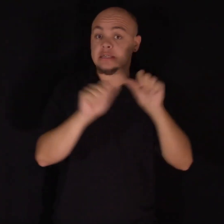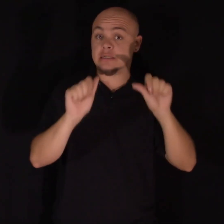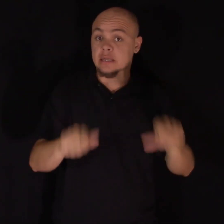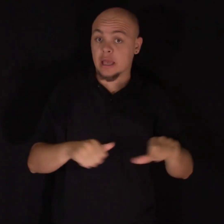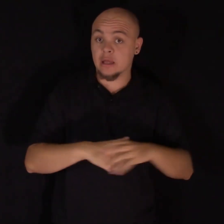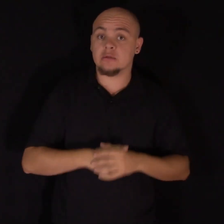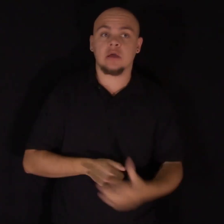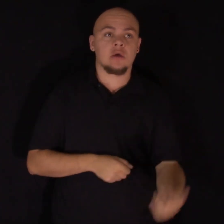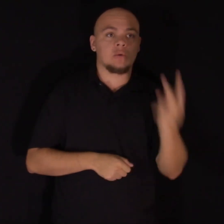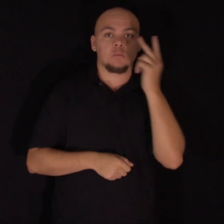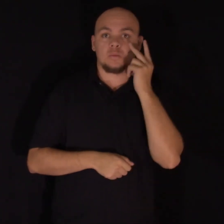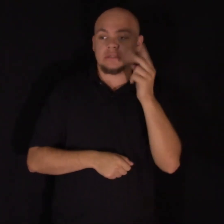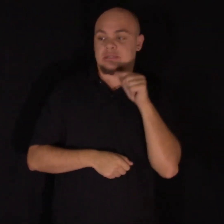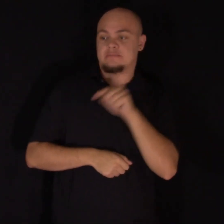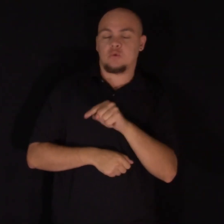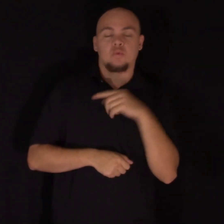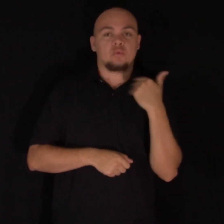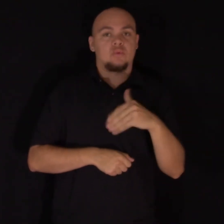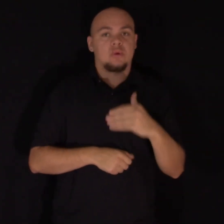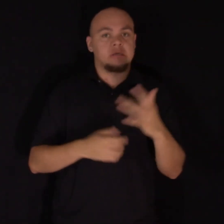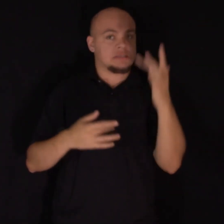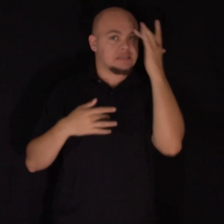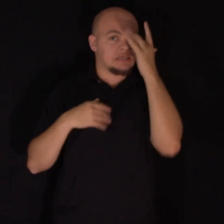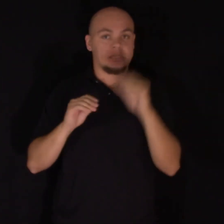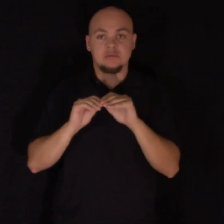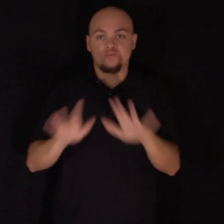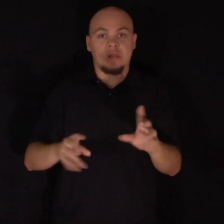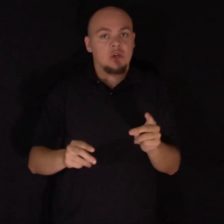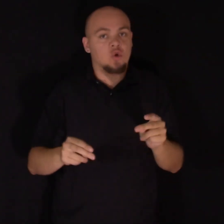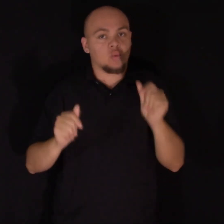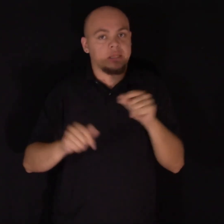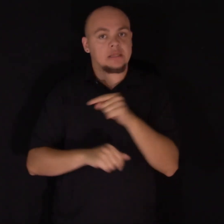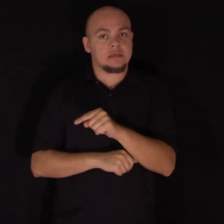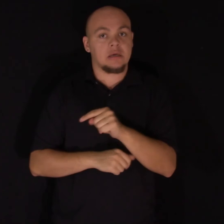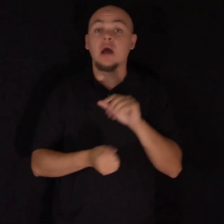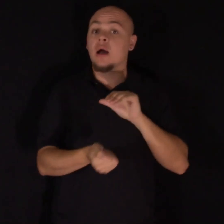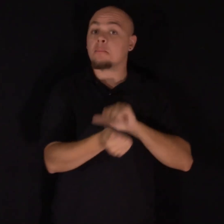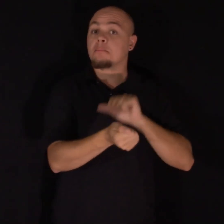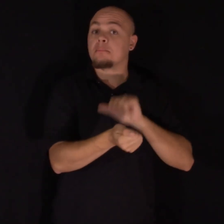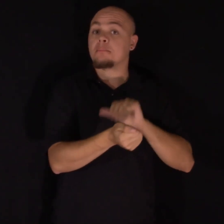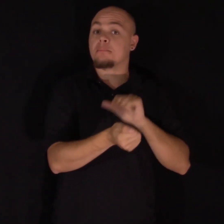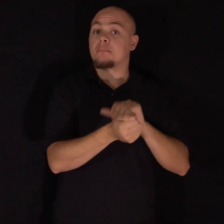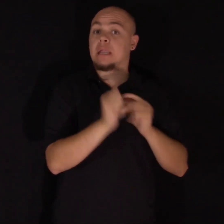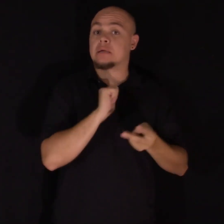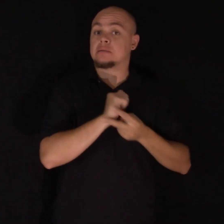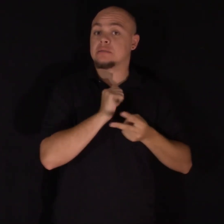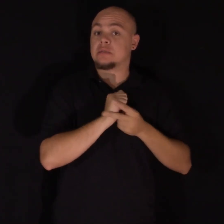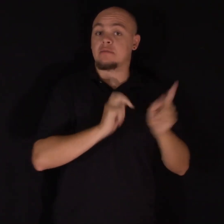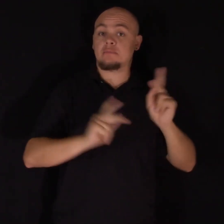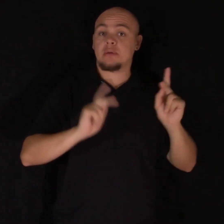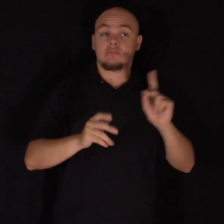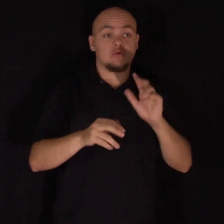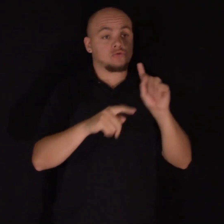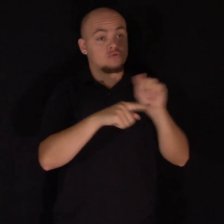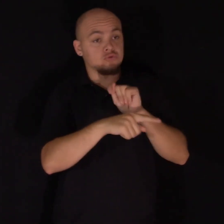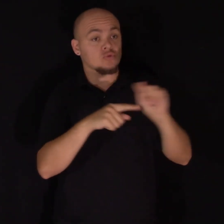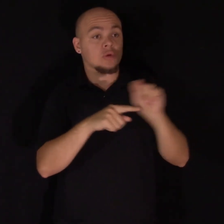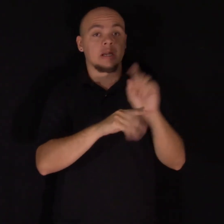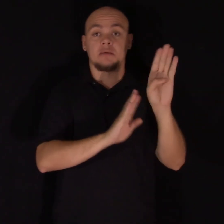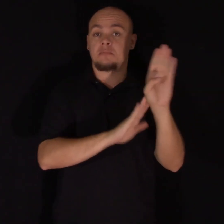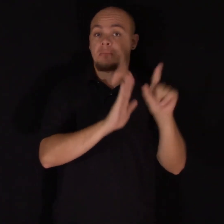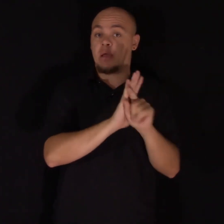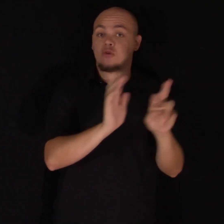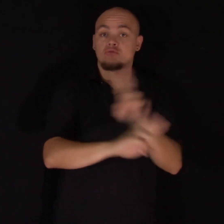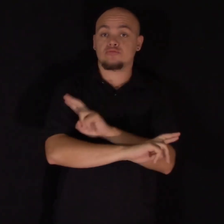see the outbreak very early on. We need a medical reserve corps, lots of people who've got the training and background who are